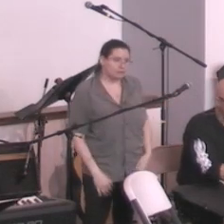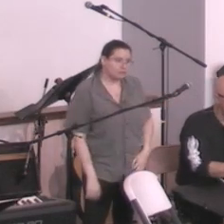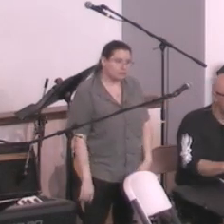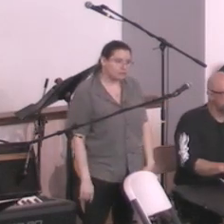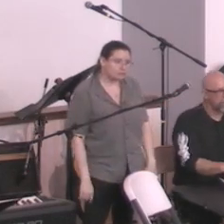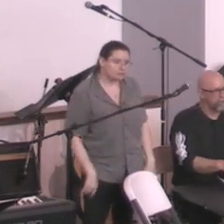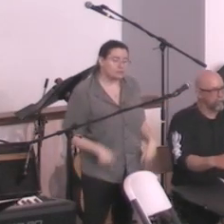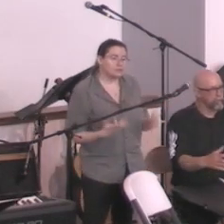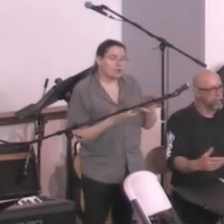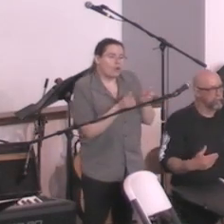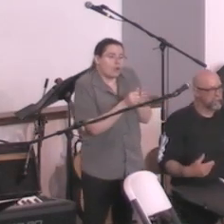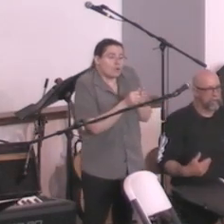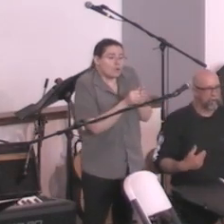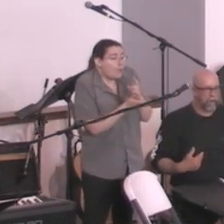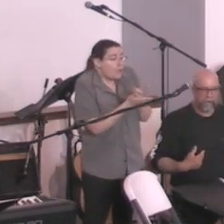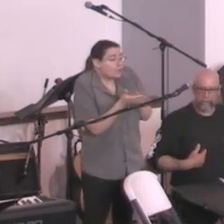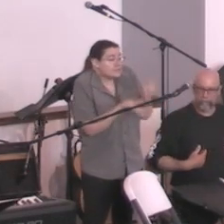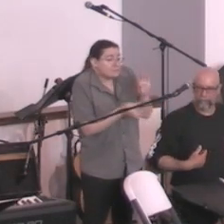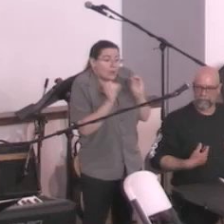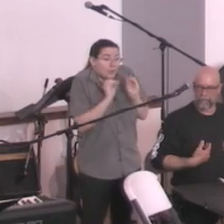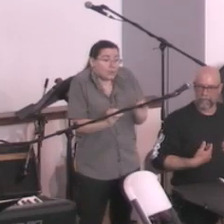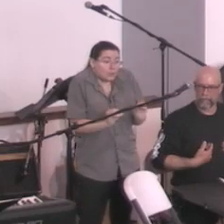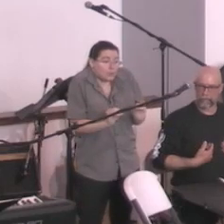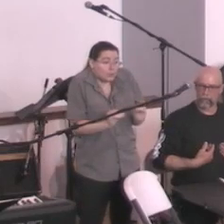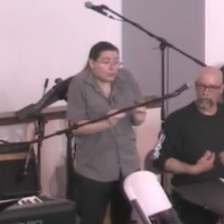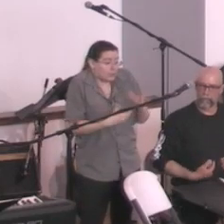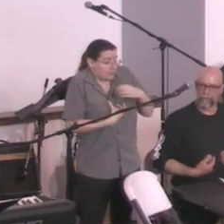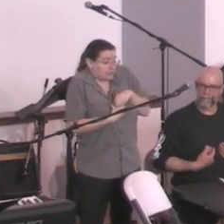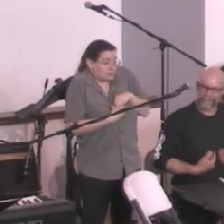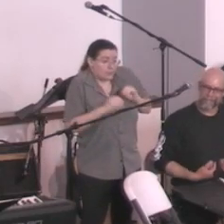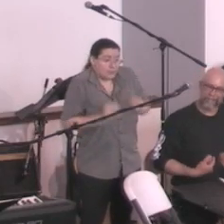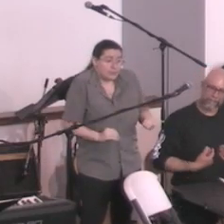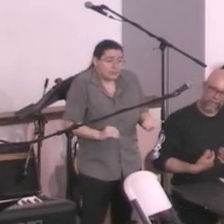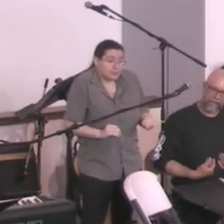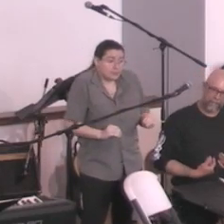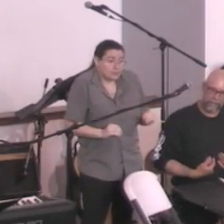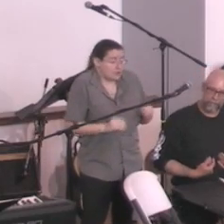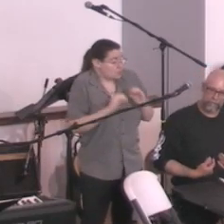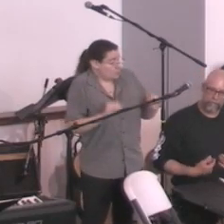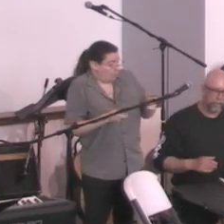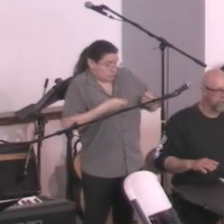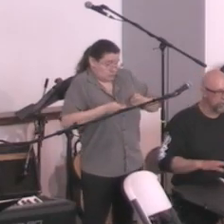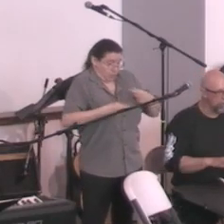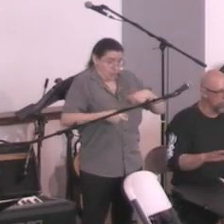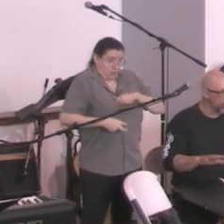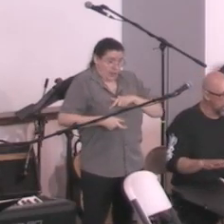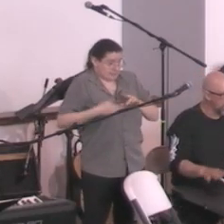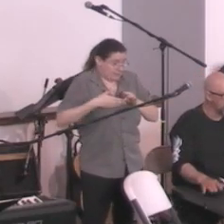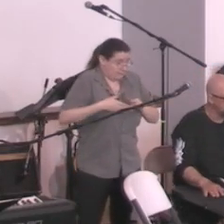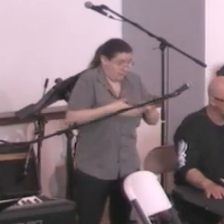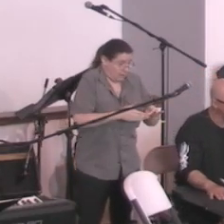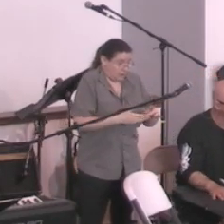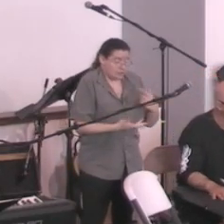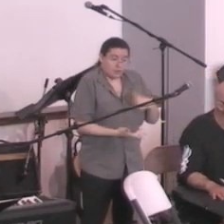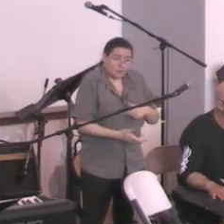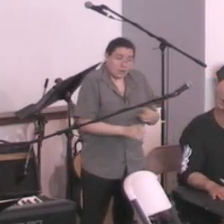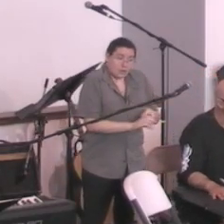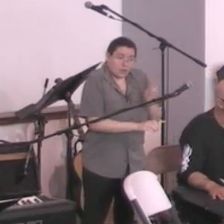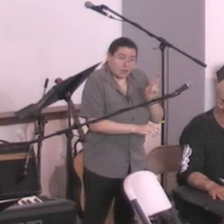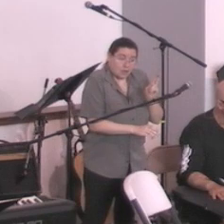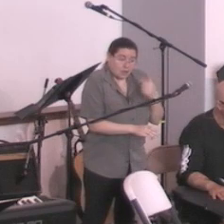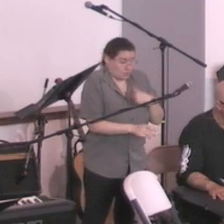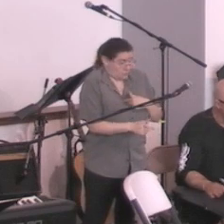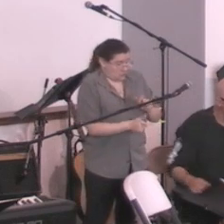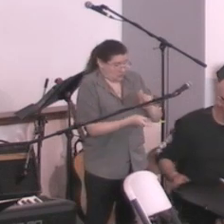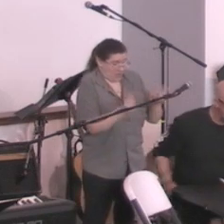And so without the Holy Spirit within our life and controlling us, leading us, guiding us, there is no way we're going to